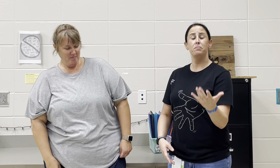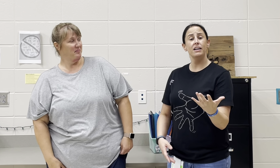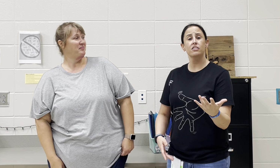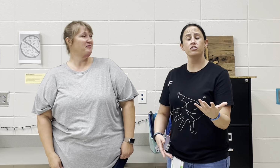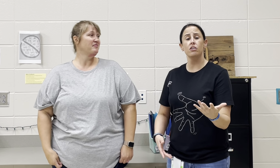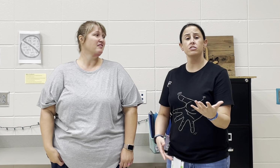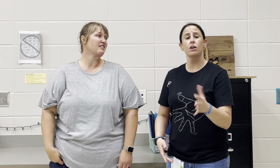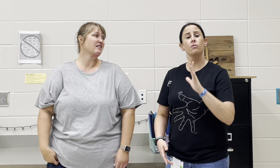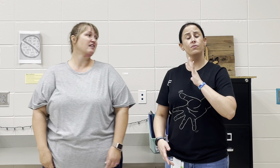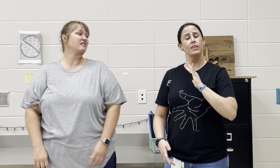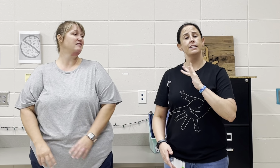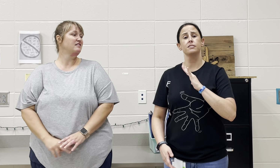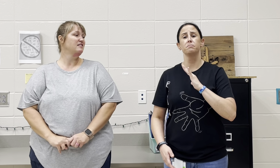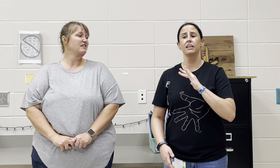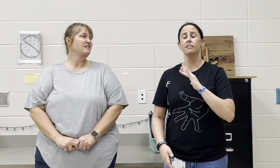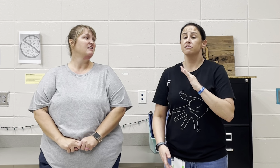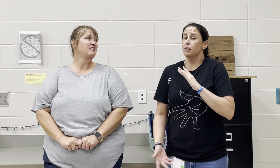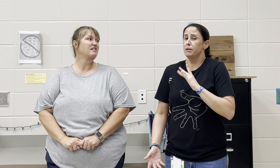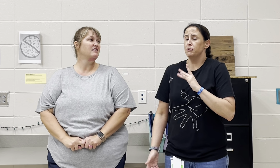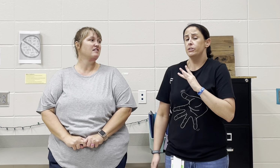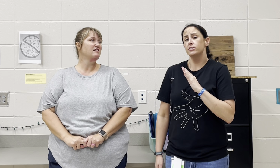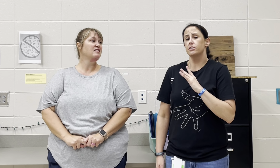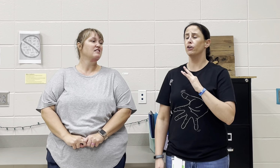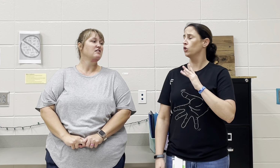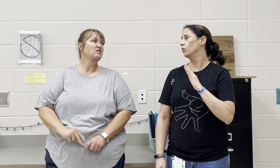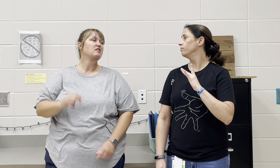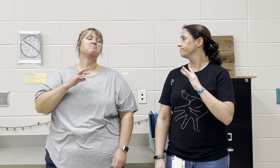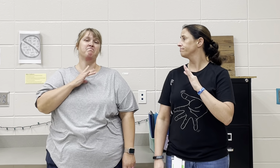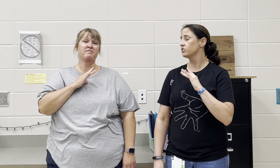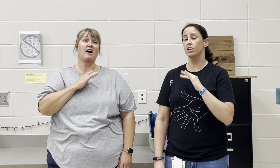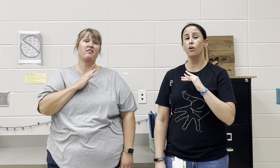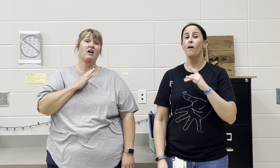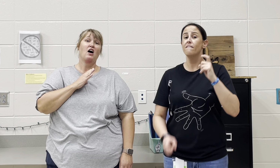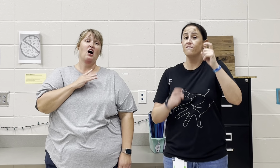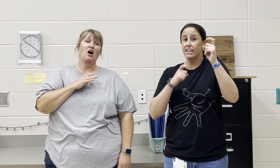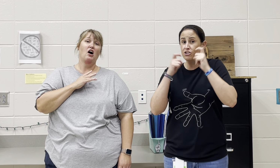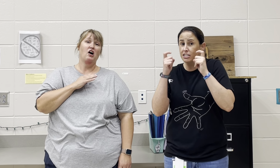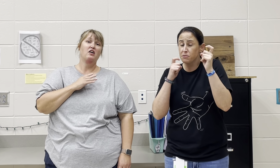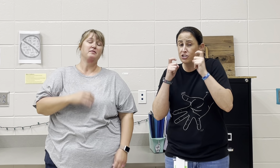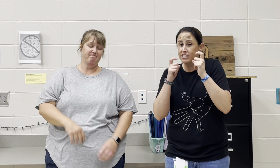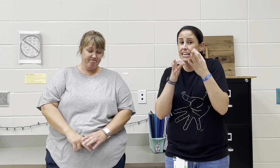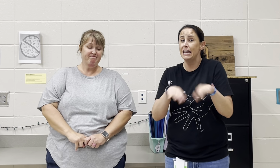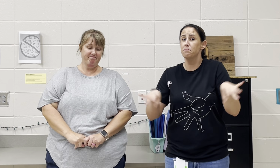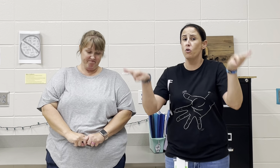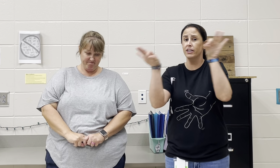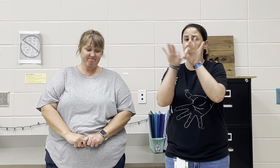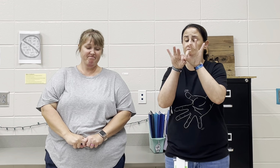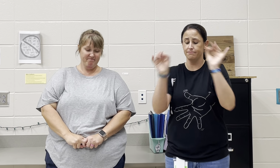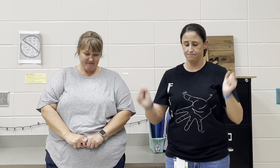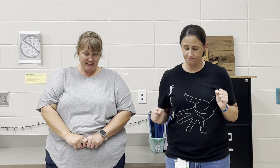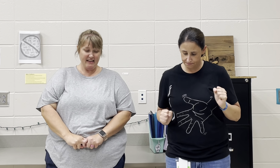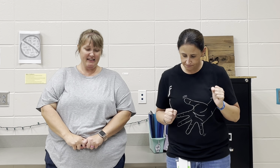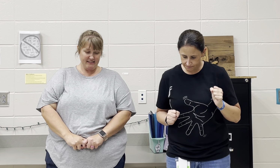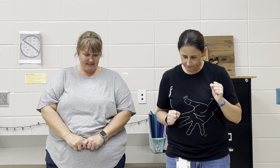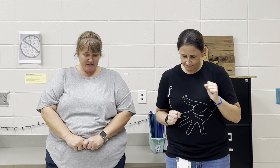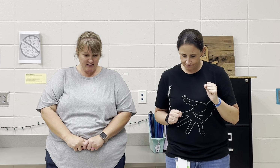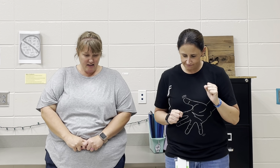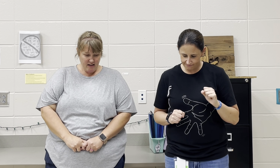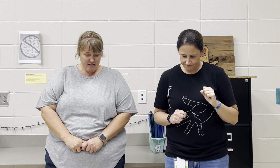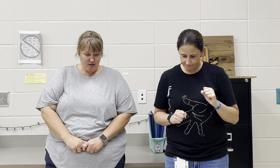But there's also this, meaning some people use this for cool. Mm-hmm. So facial expressions important. Yes. So